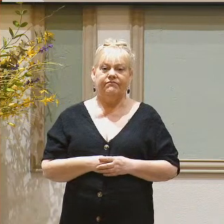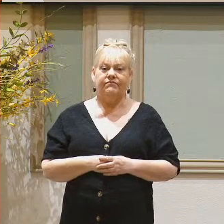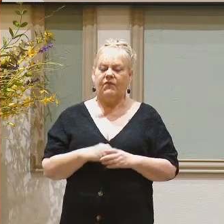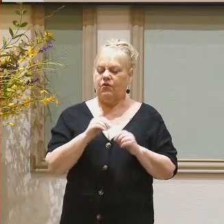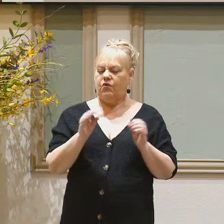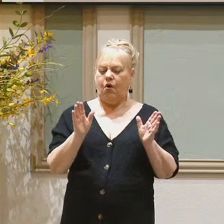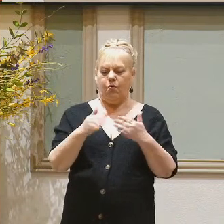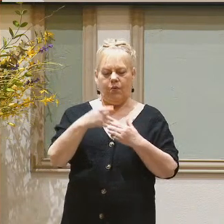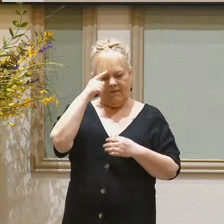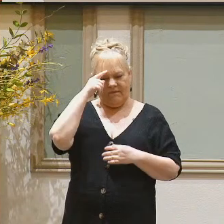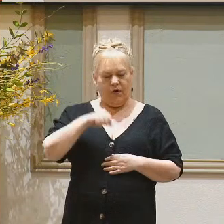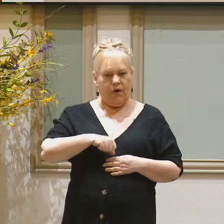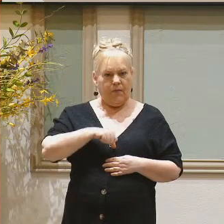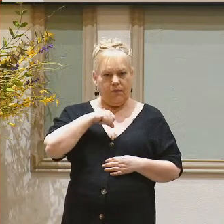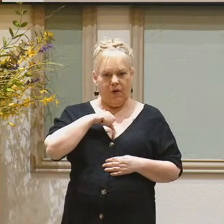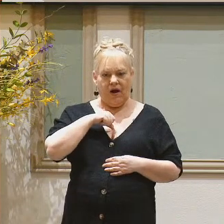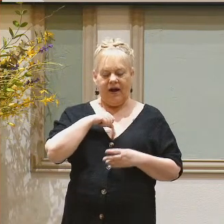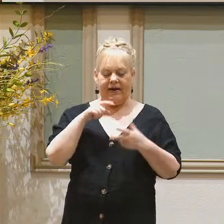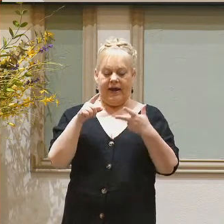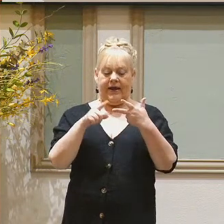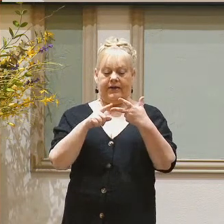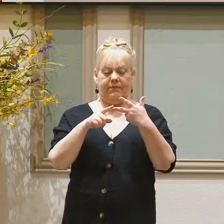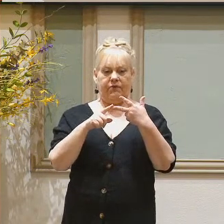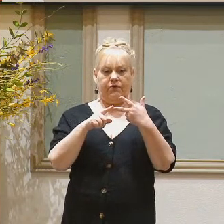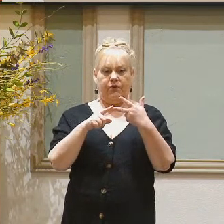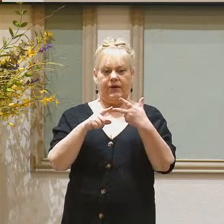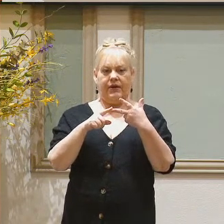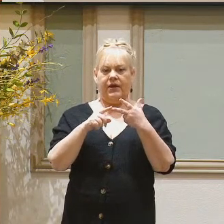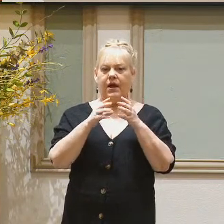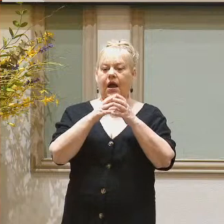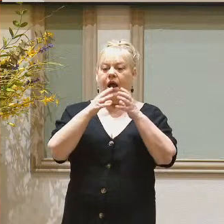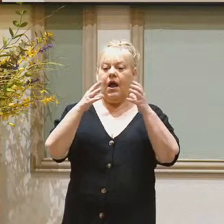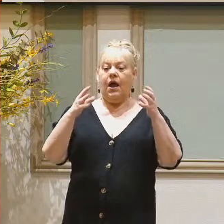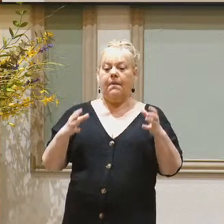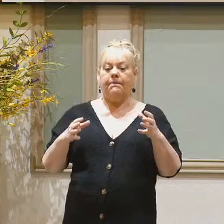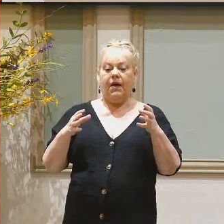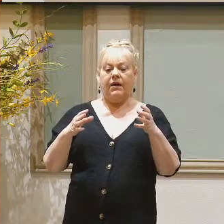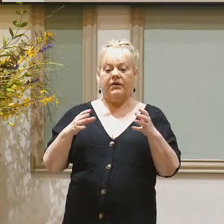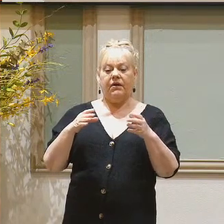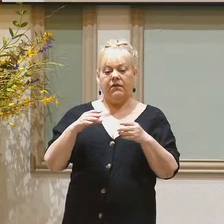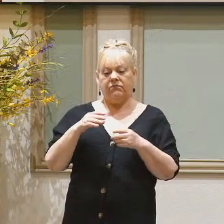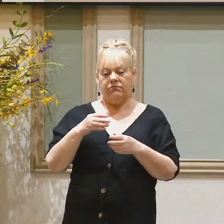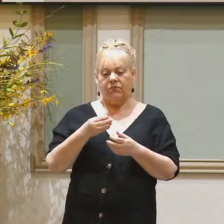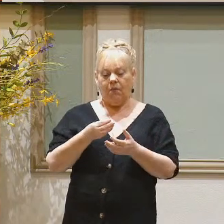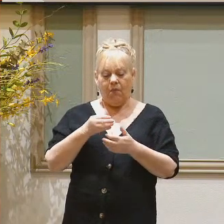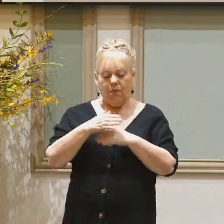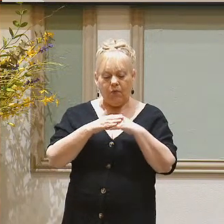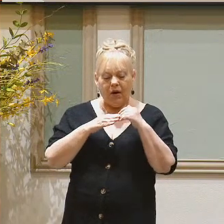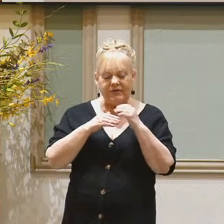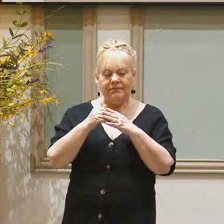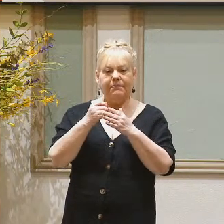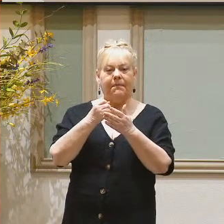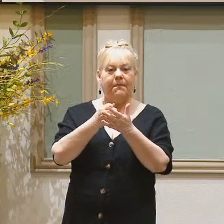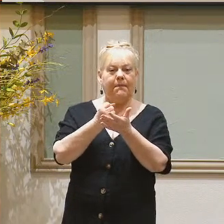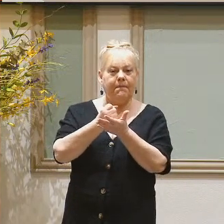No room for pride. And finally, point number 3, abundant prosperity requires abundant